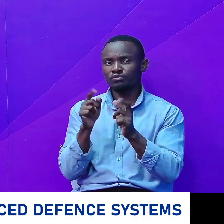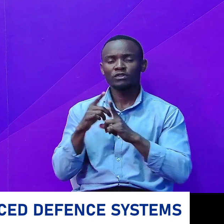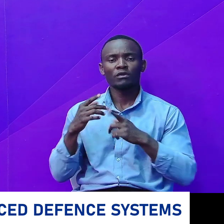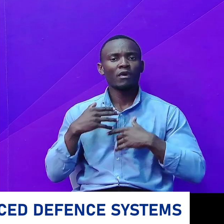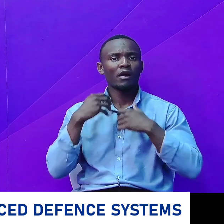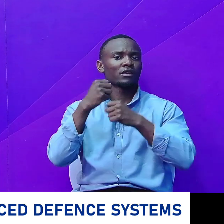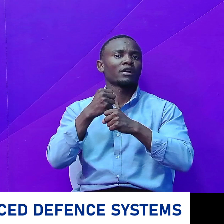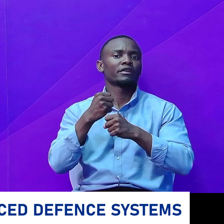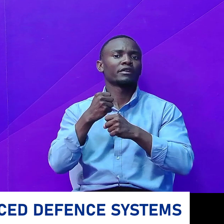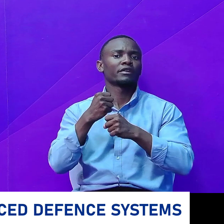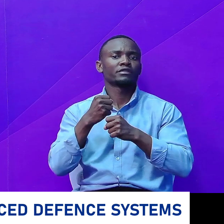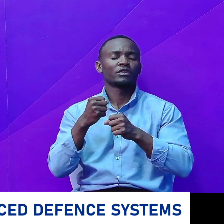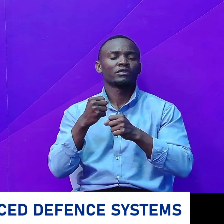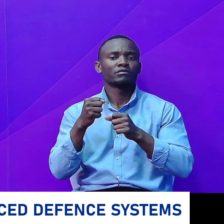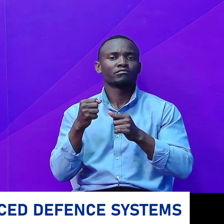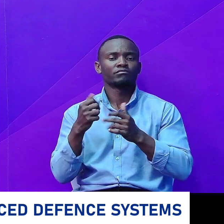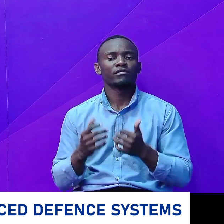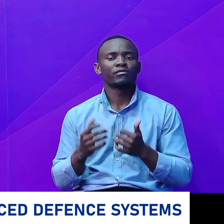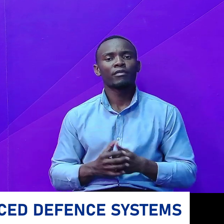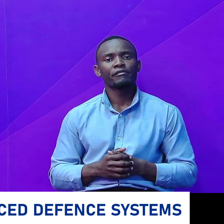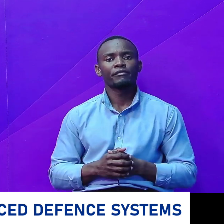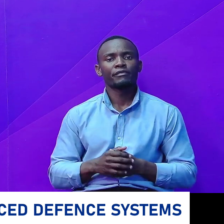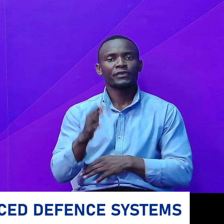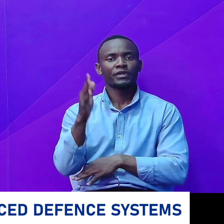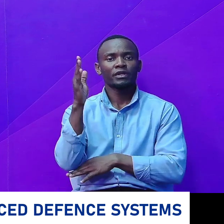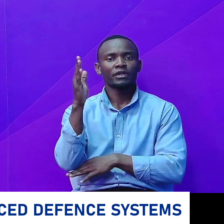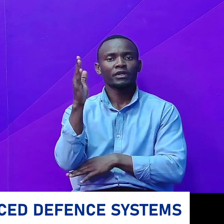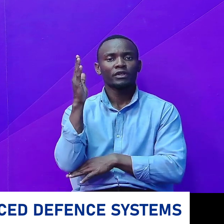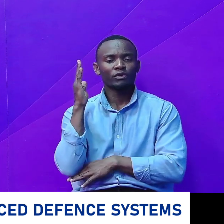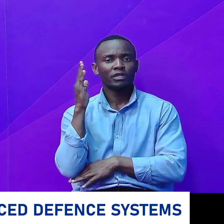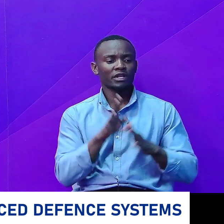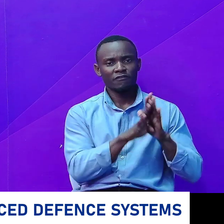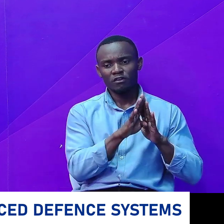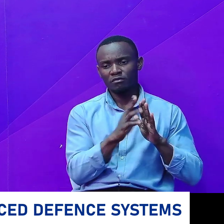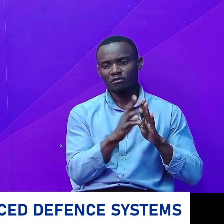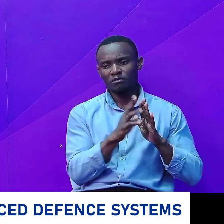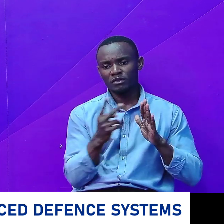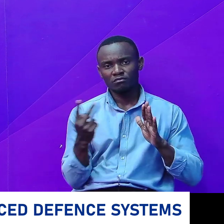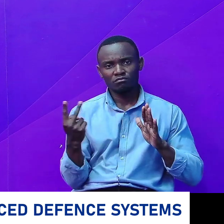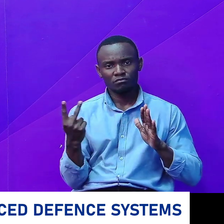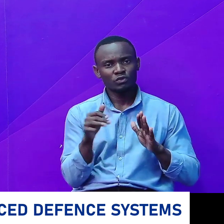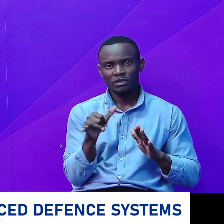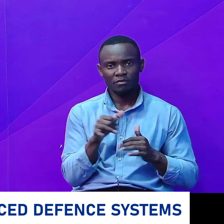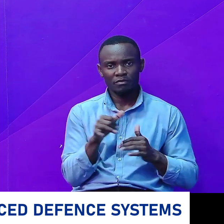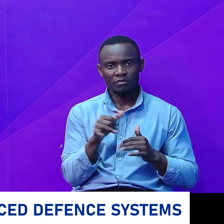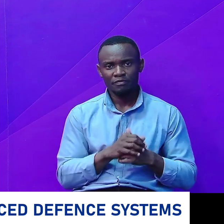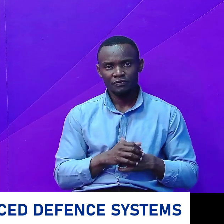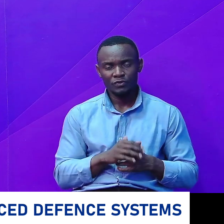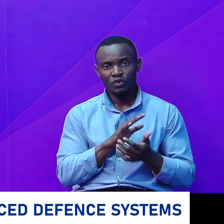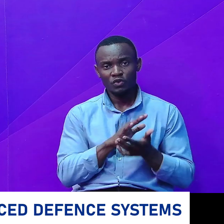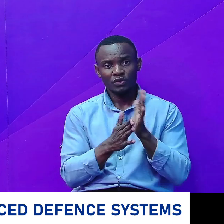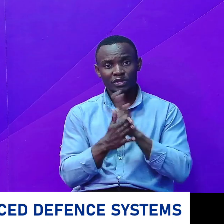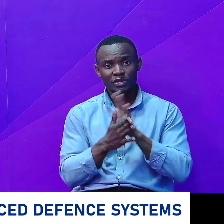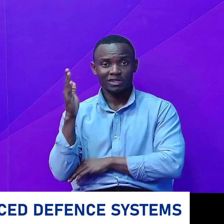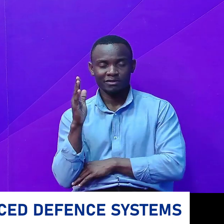and unshakable resolve. Security and development are two sides of the same coin. Without security, there